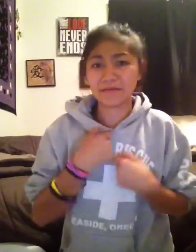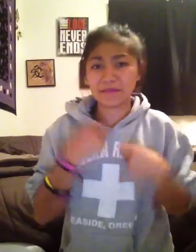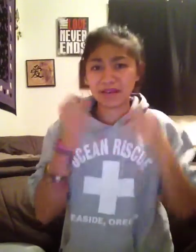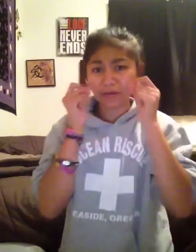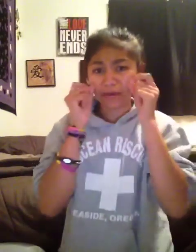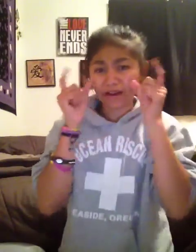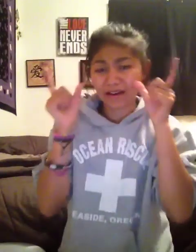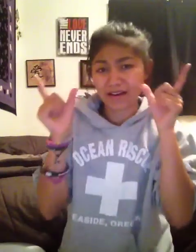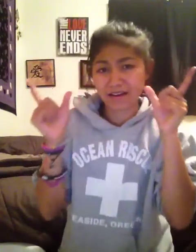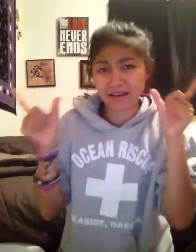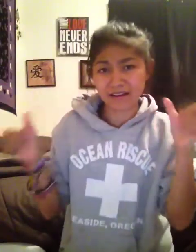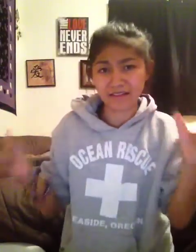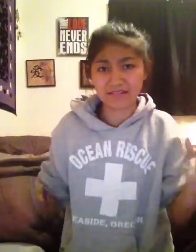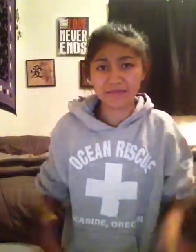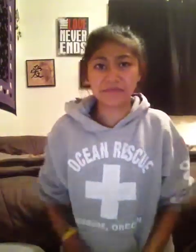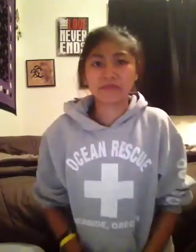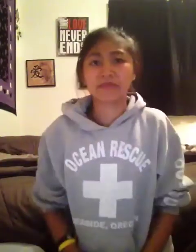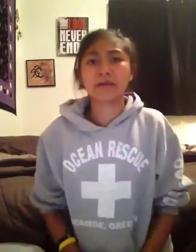my eyes.